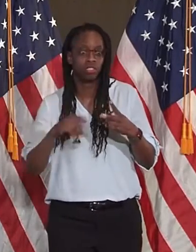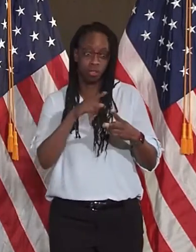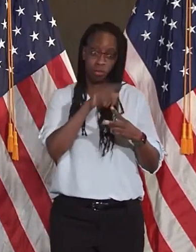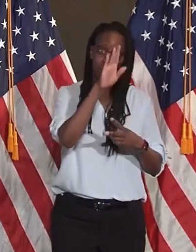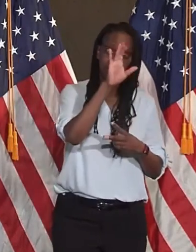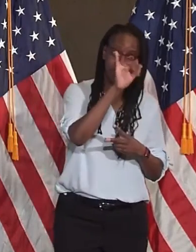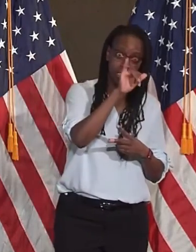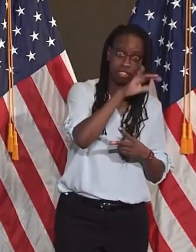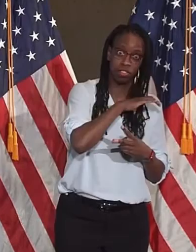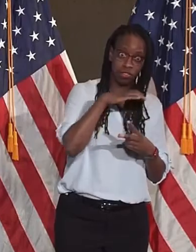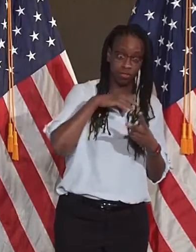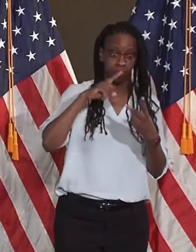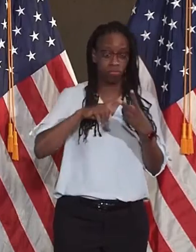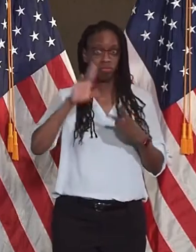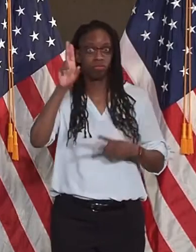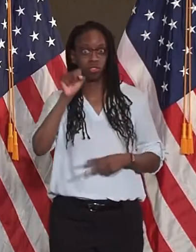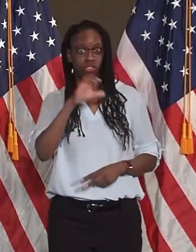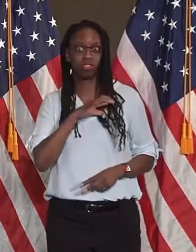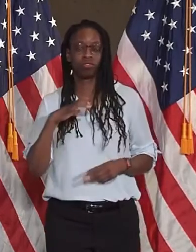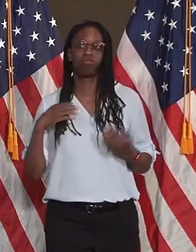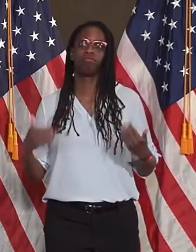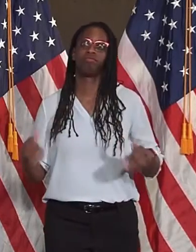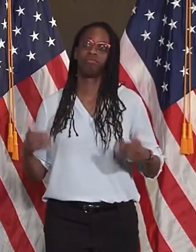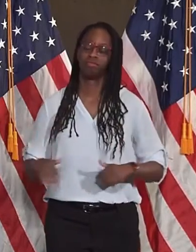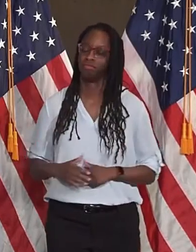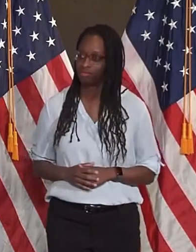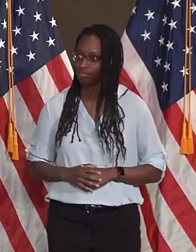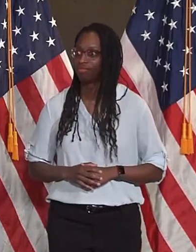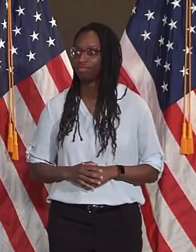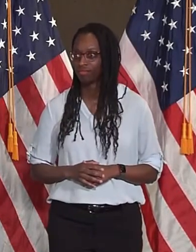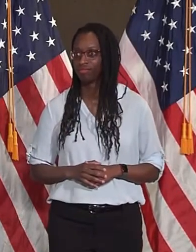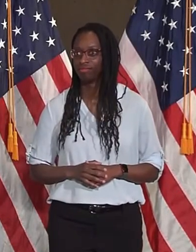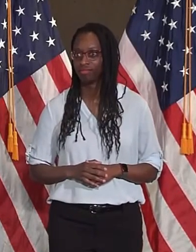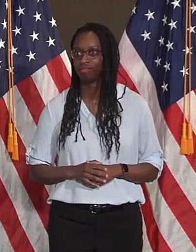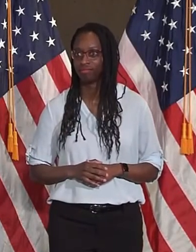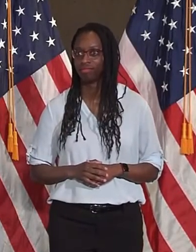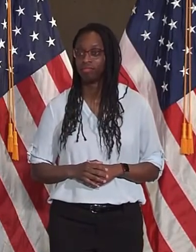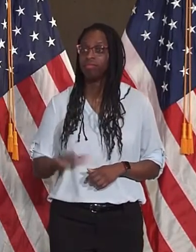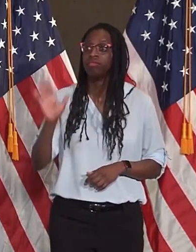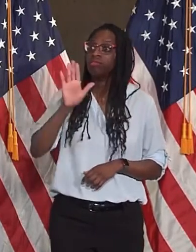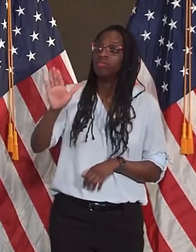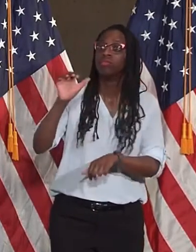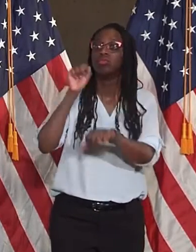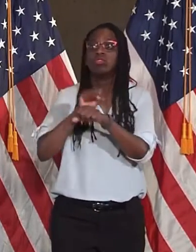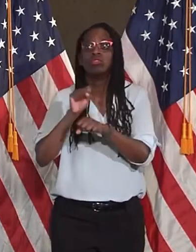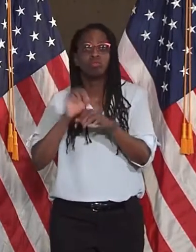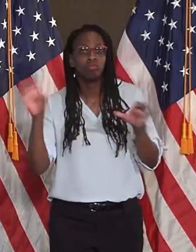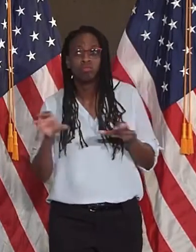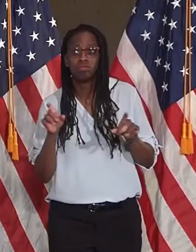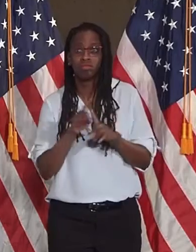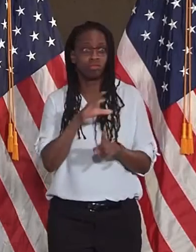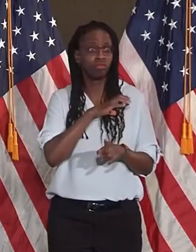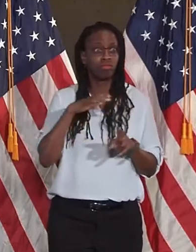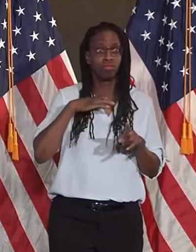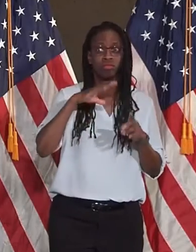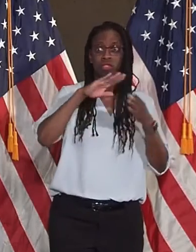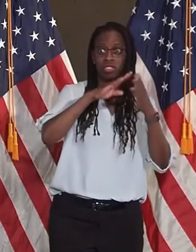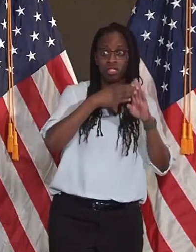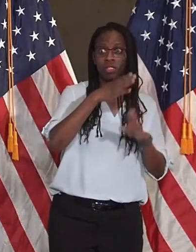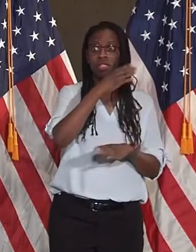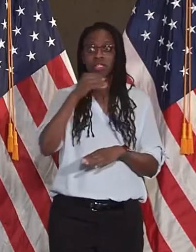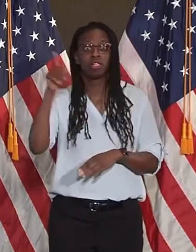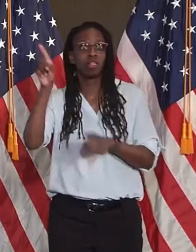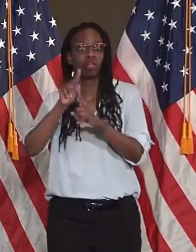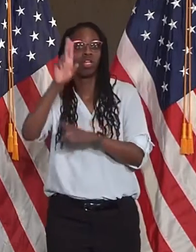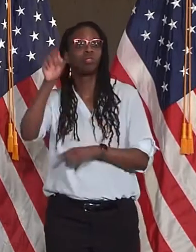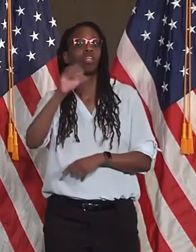From your years of service on the City Council to your historic term in Congress, you have always been our